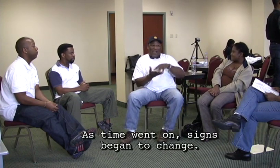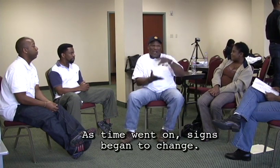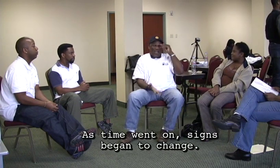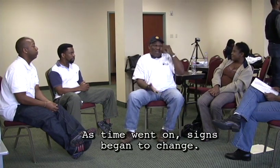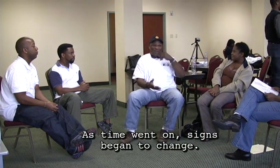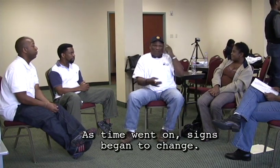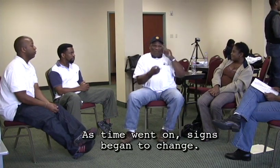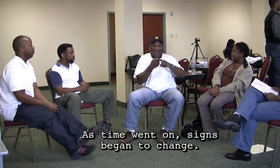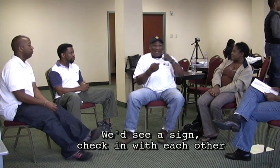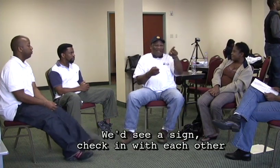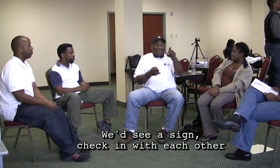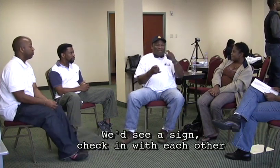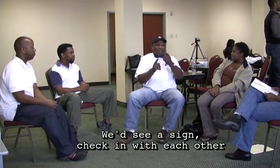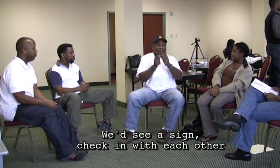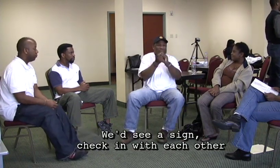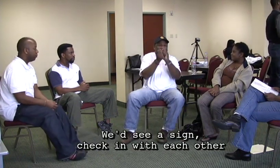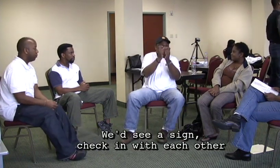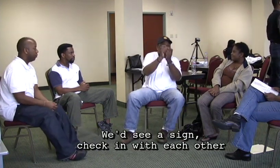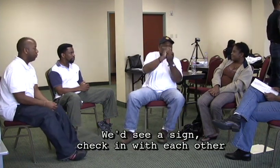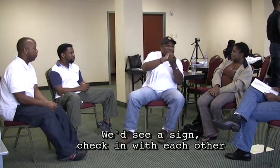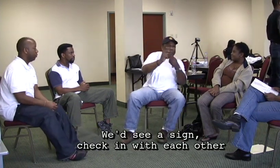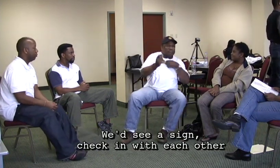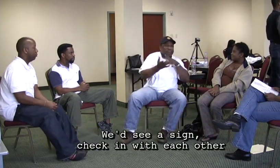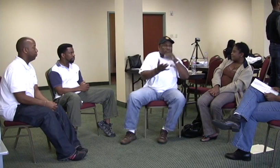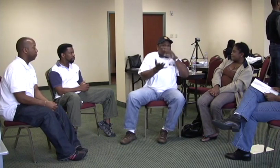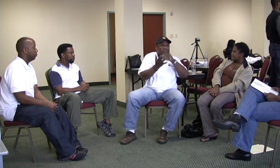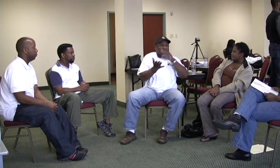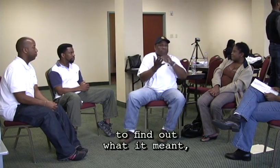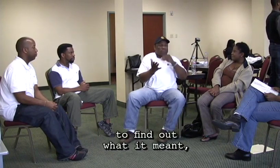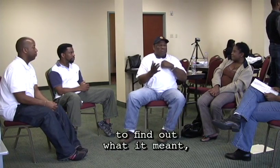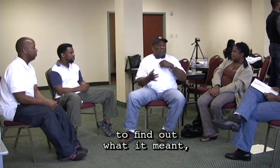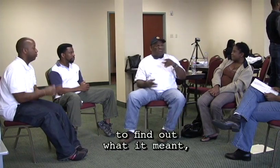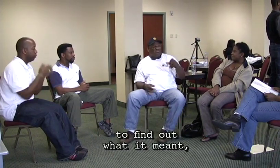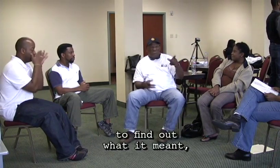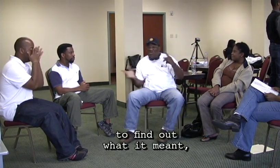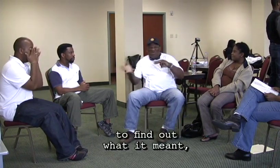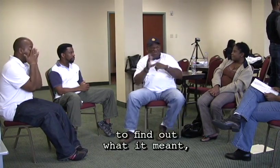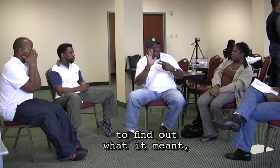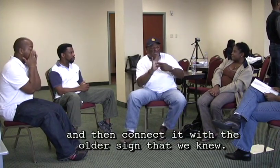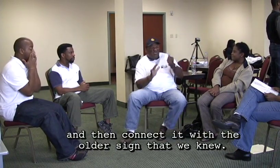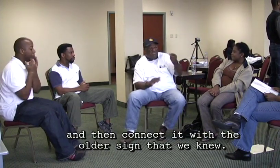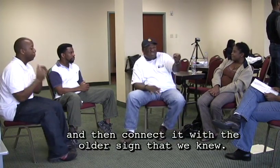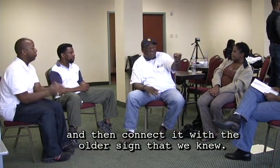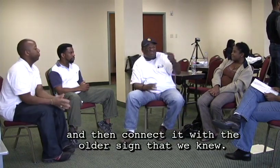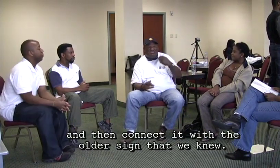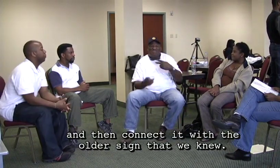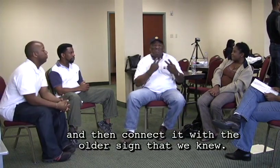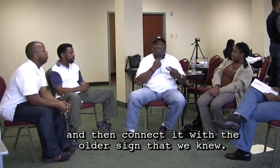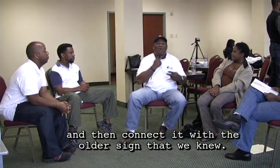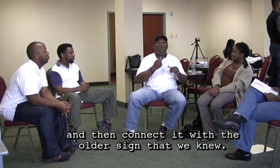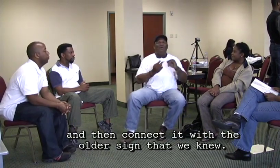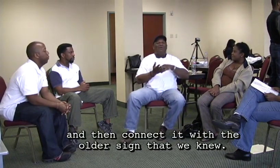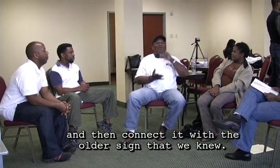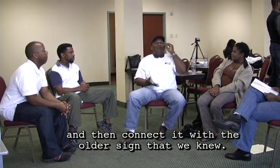began to change. We'd see a sign, check in with each other to find out what it meant, and then connect it with the older sign that we